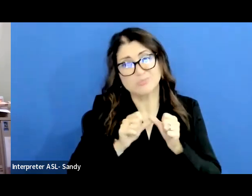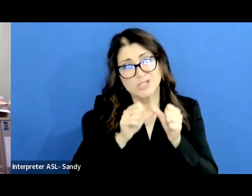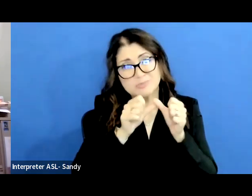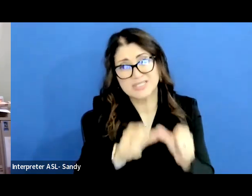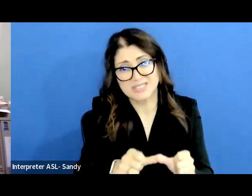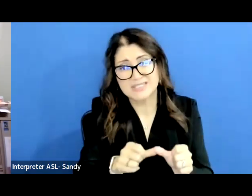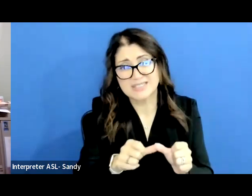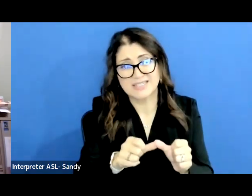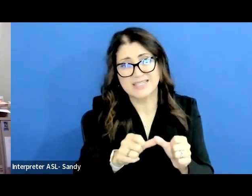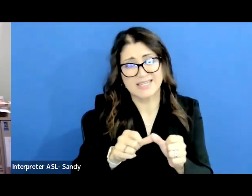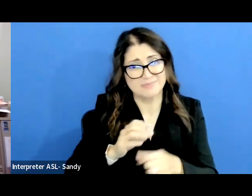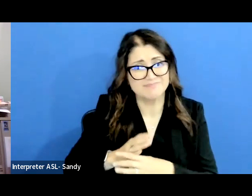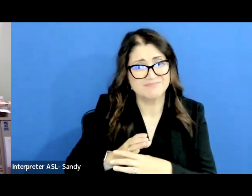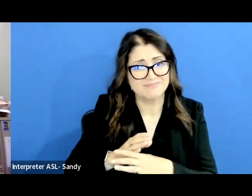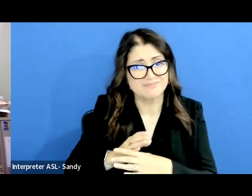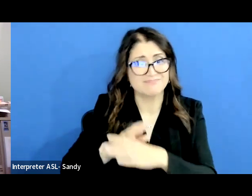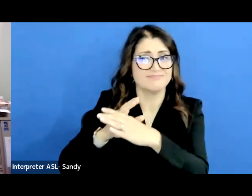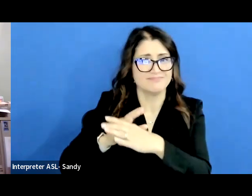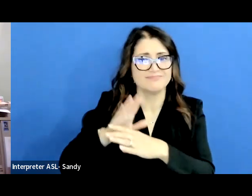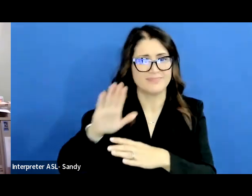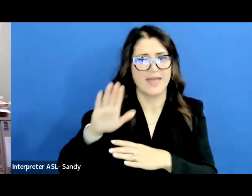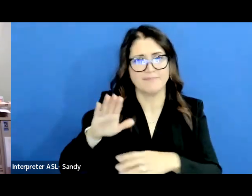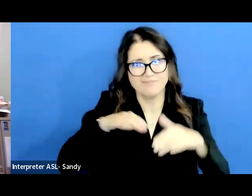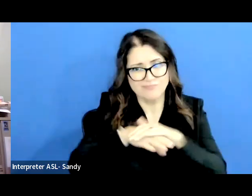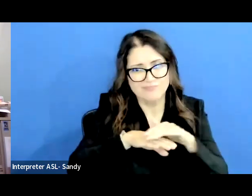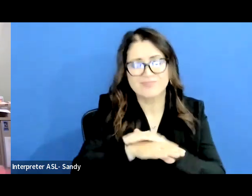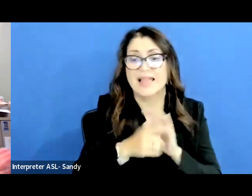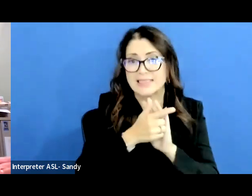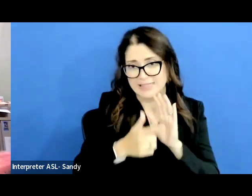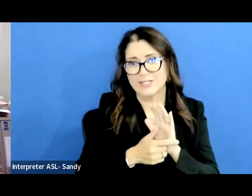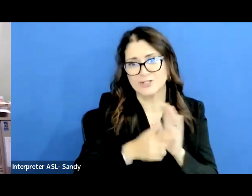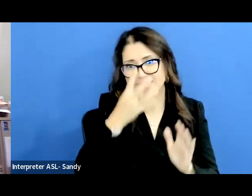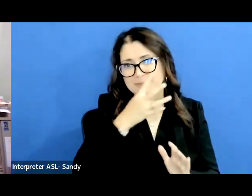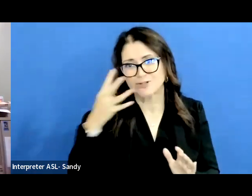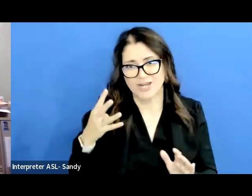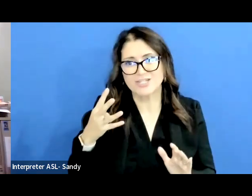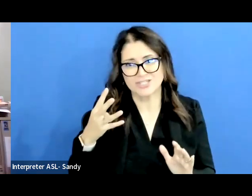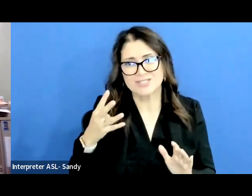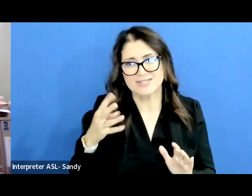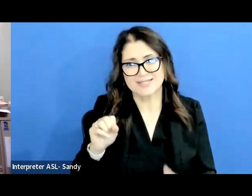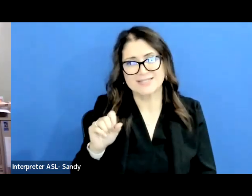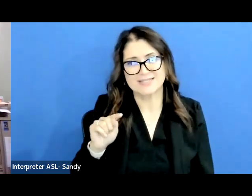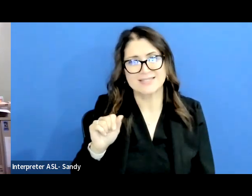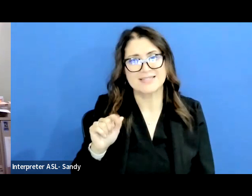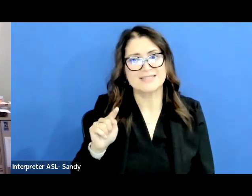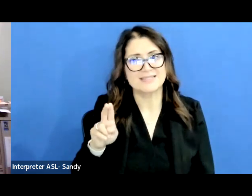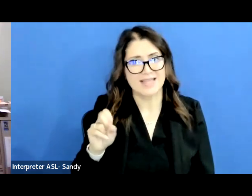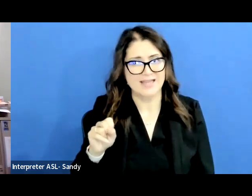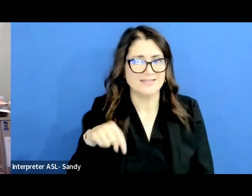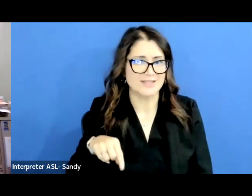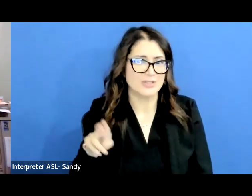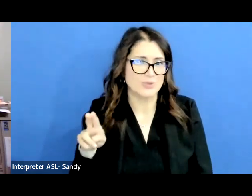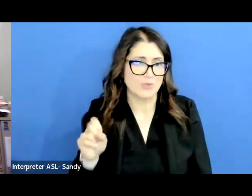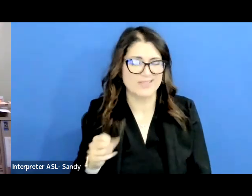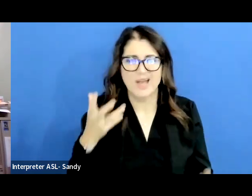enter later or prevent them from gaining legal immigration status in the United States. I want to stop